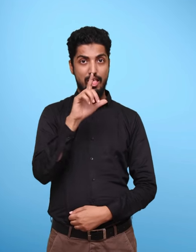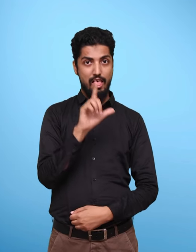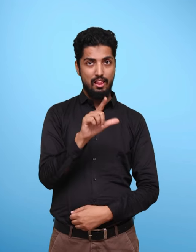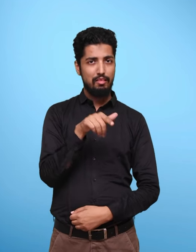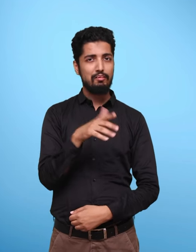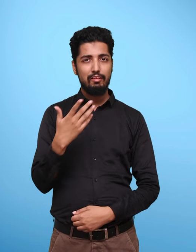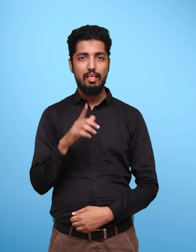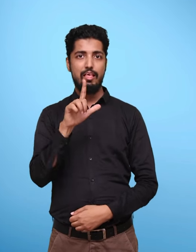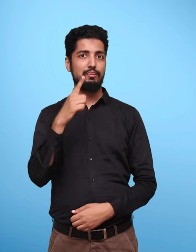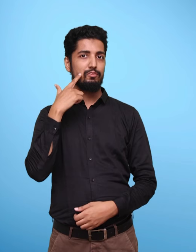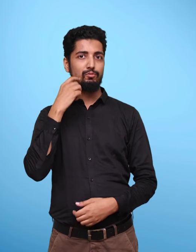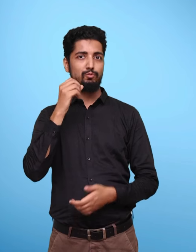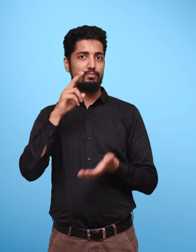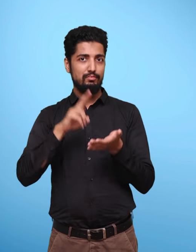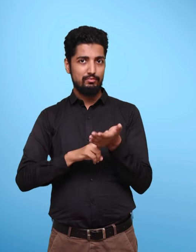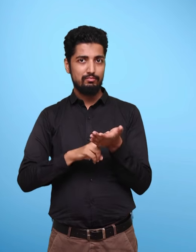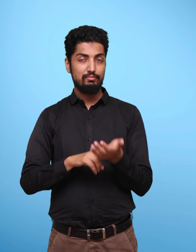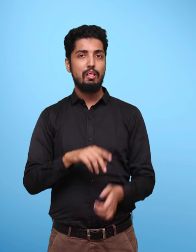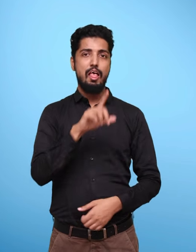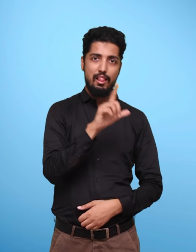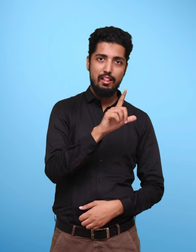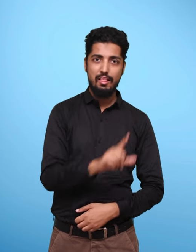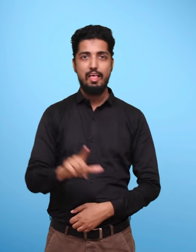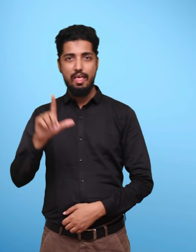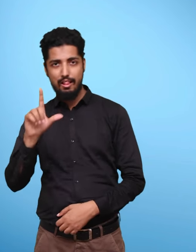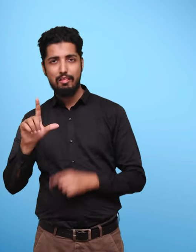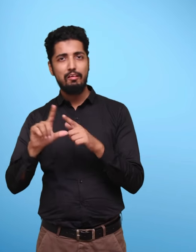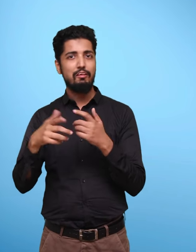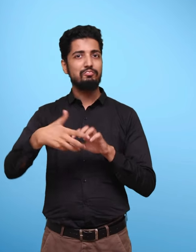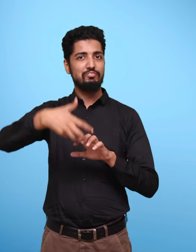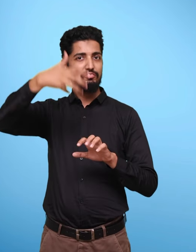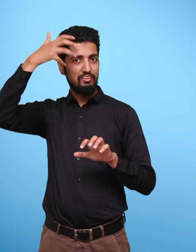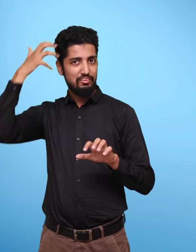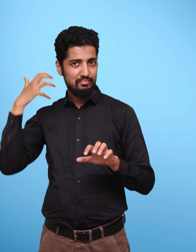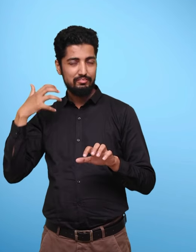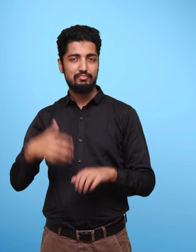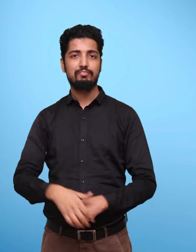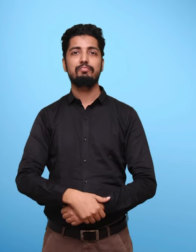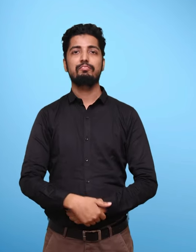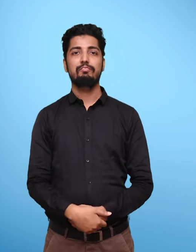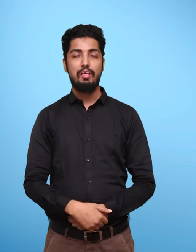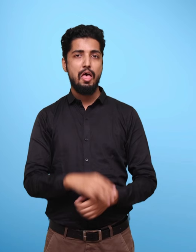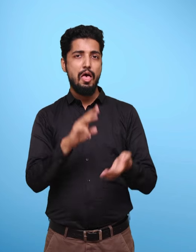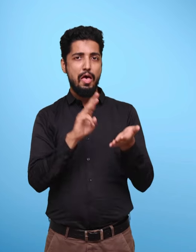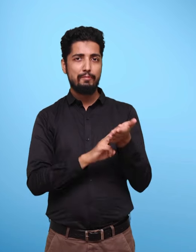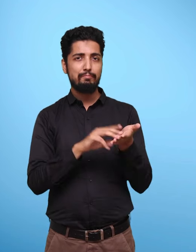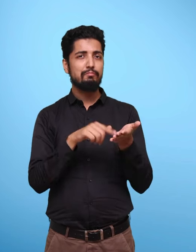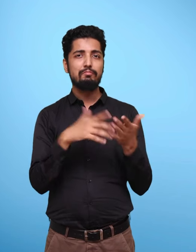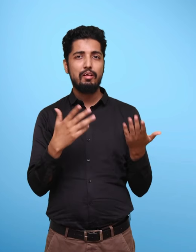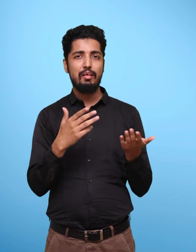L is for lion, lion. M is for